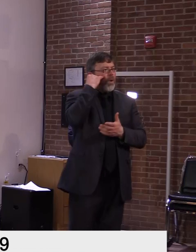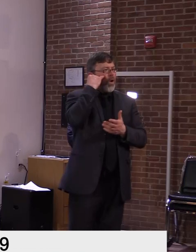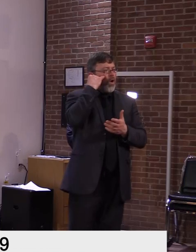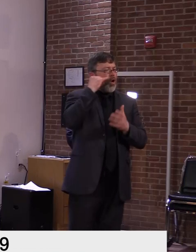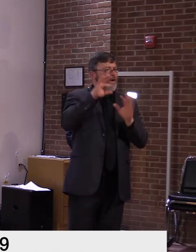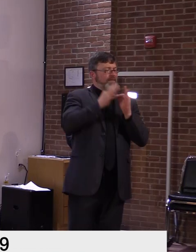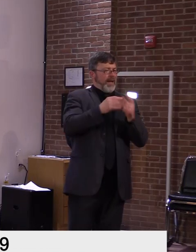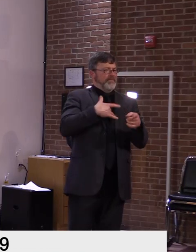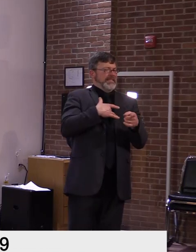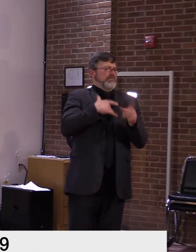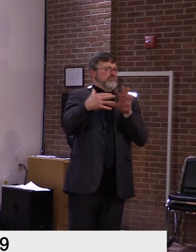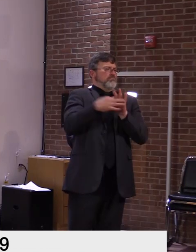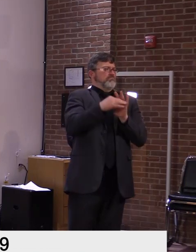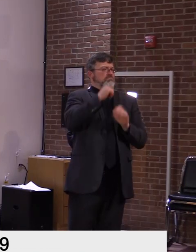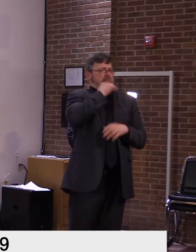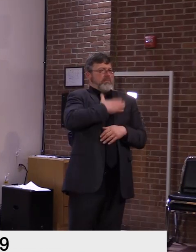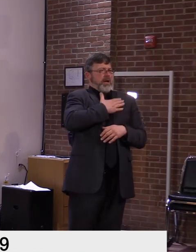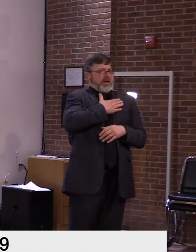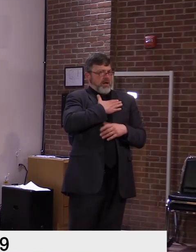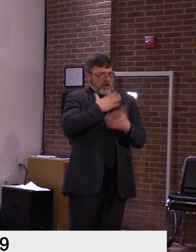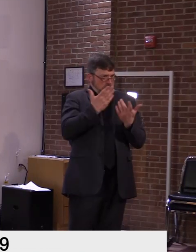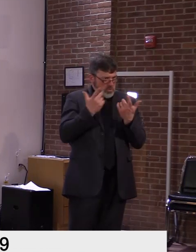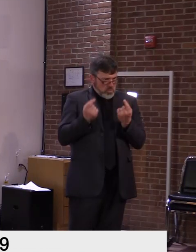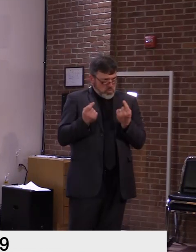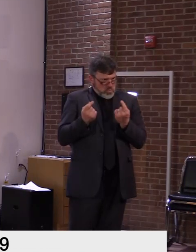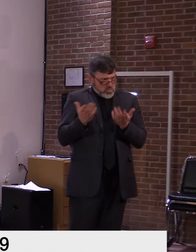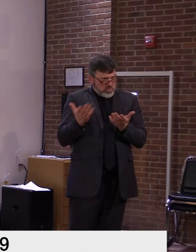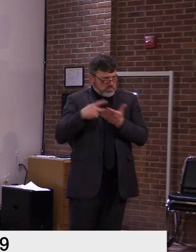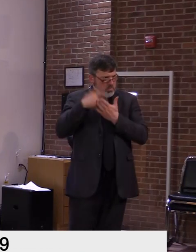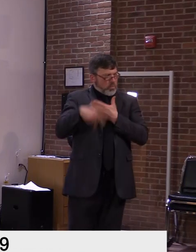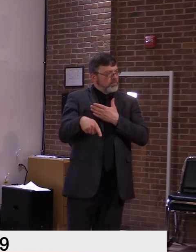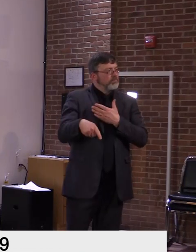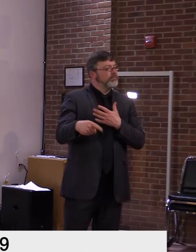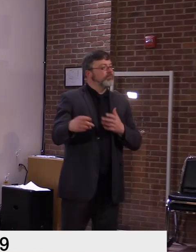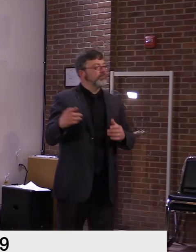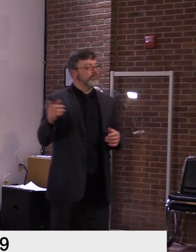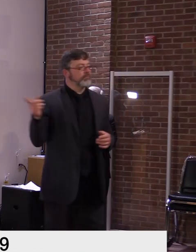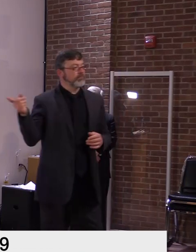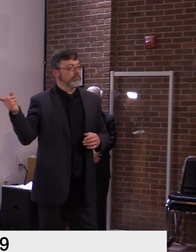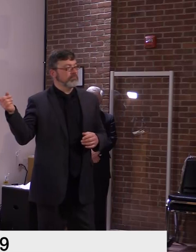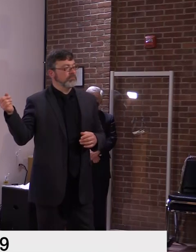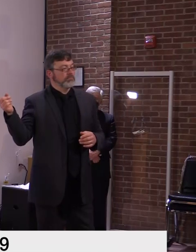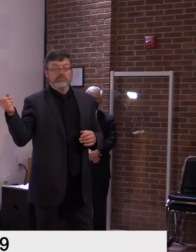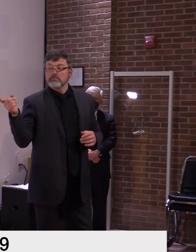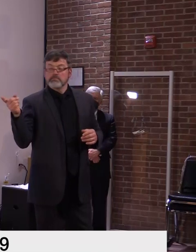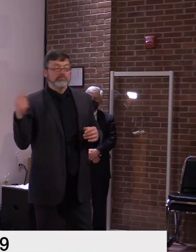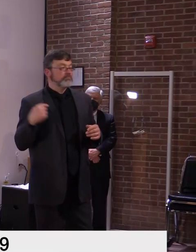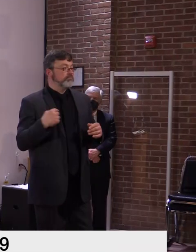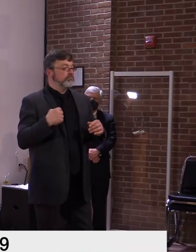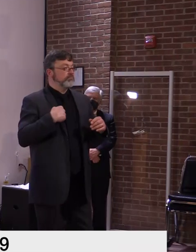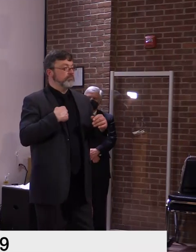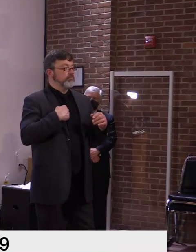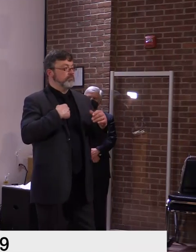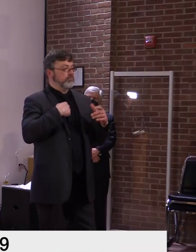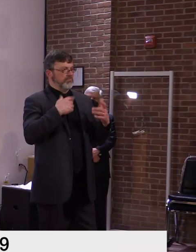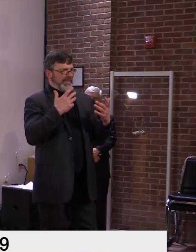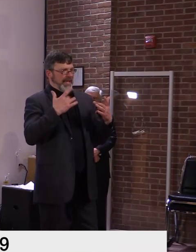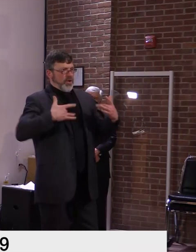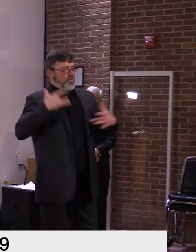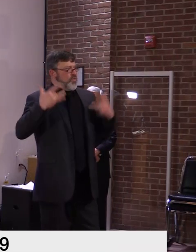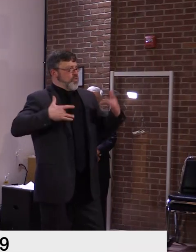Yeah, we're very excited about the program, obviously. And that's part of our